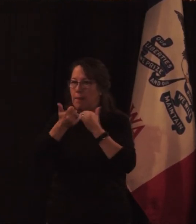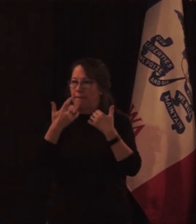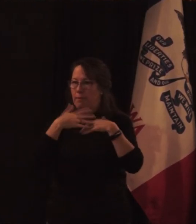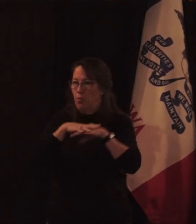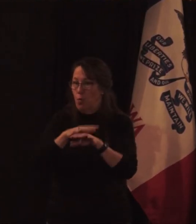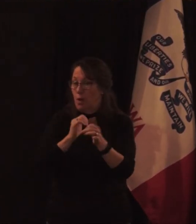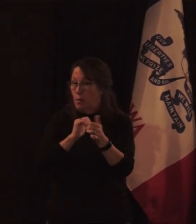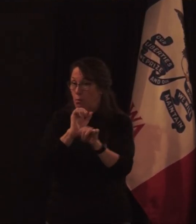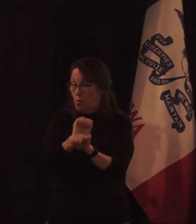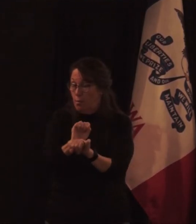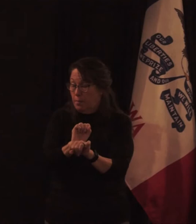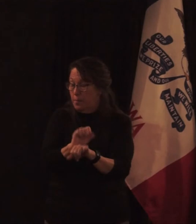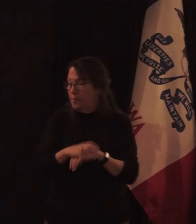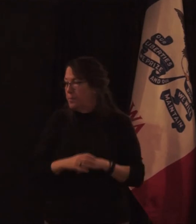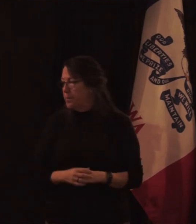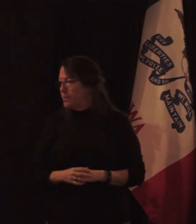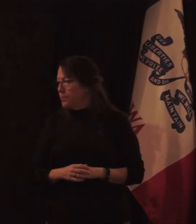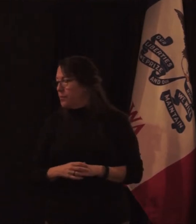employment.